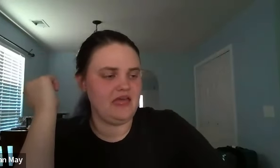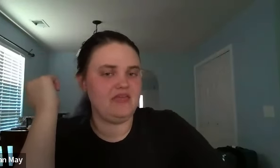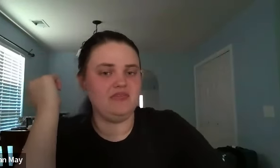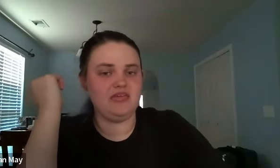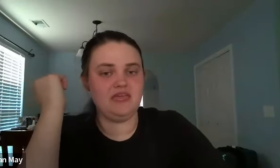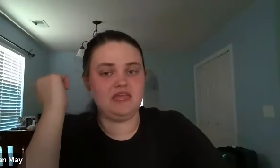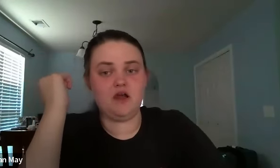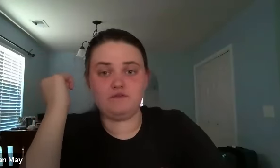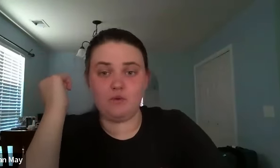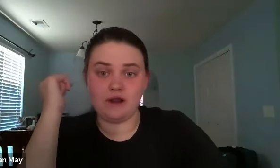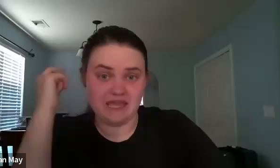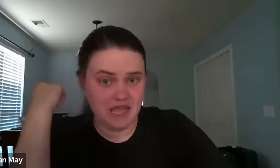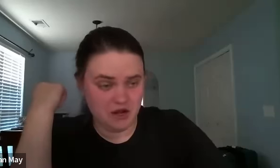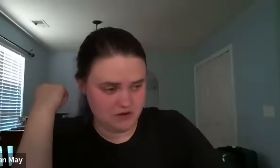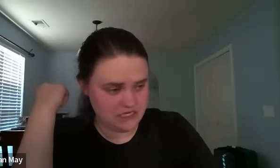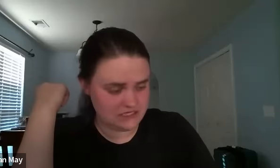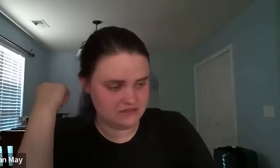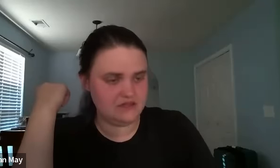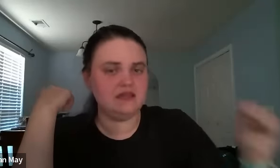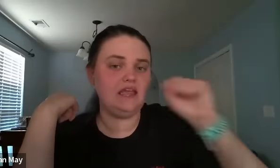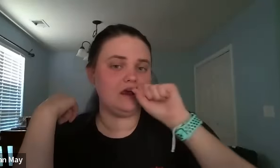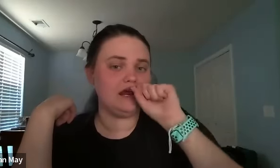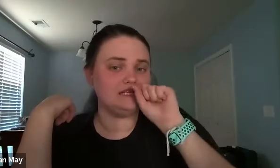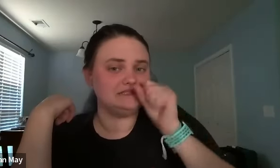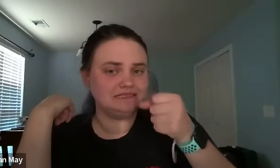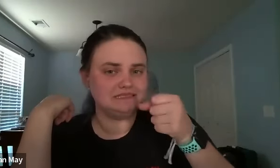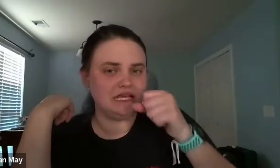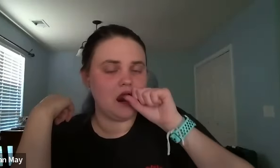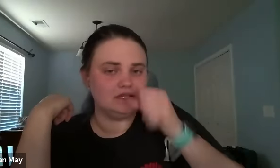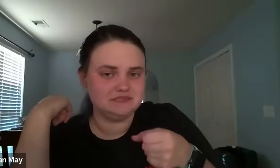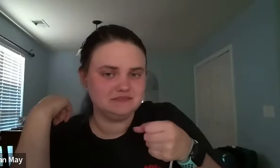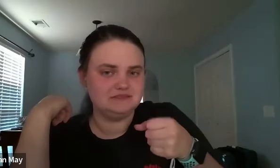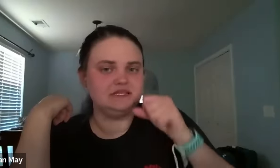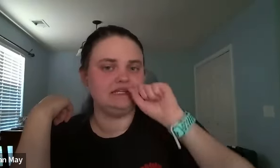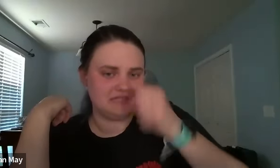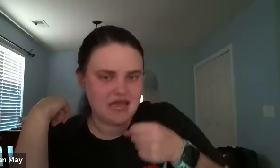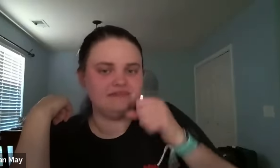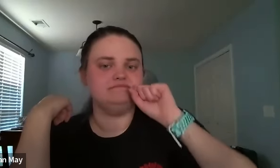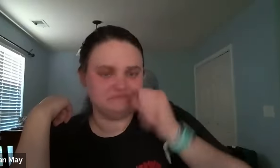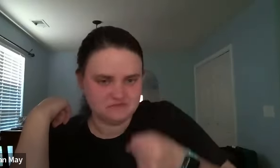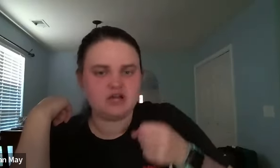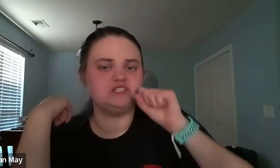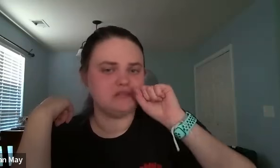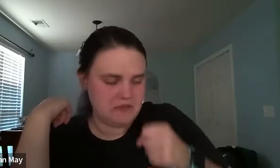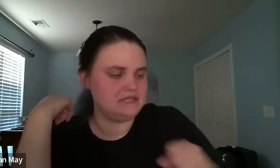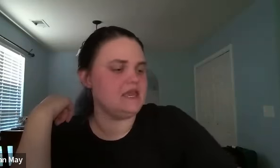And then for carrot, carrot is carrot. It's that crunch and bite. Yep.